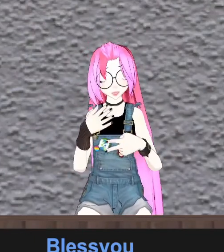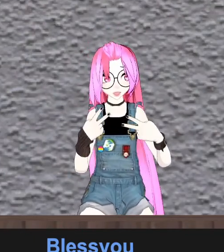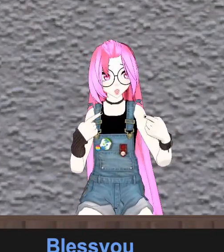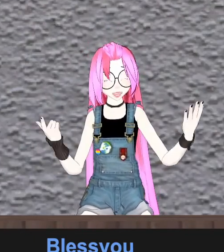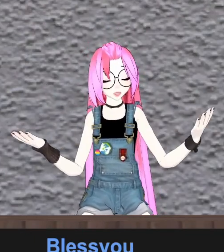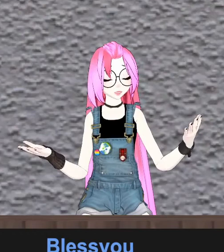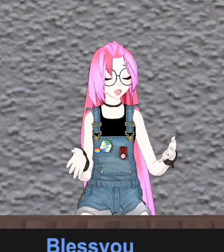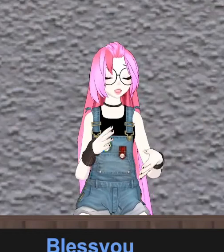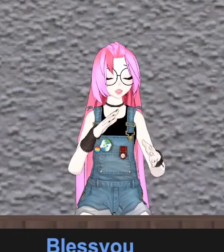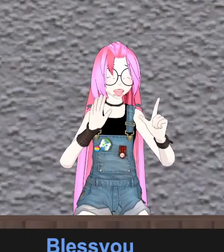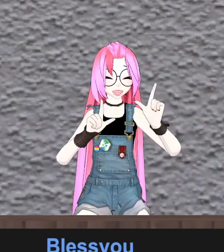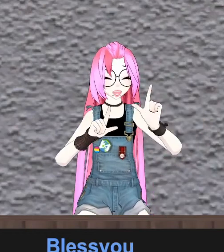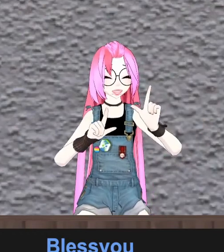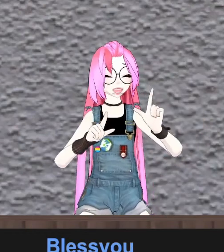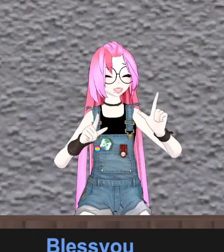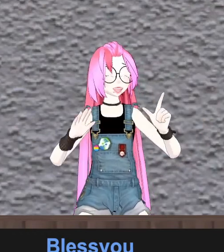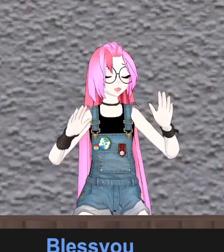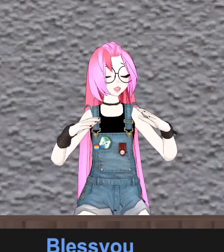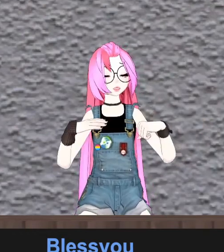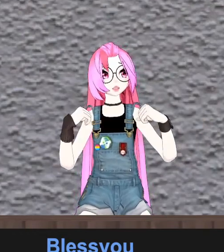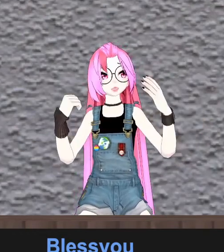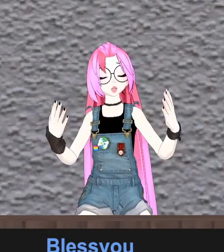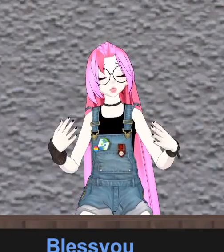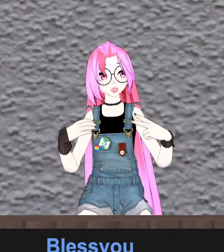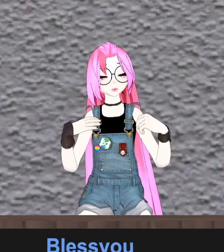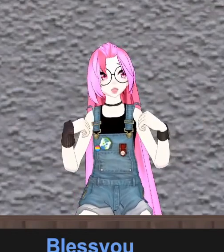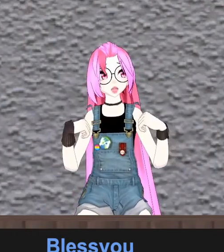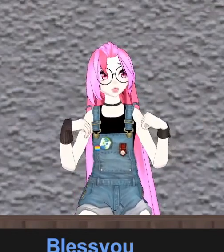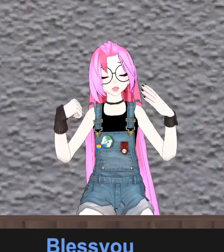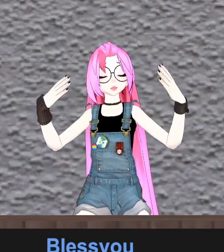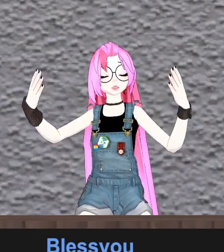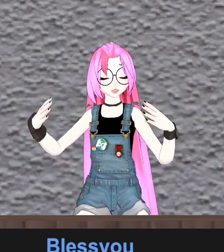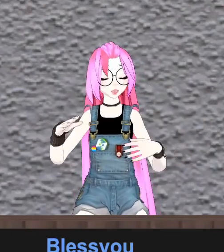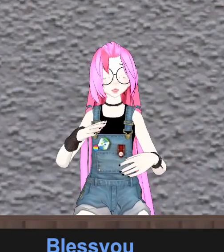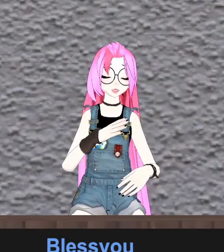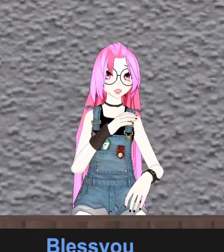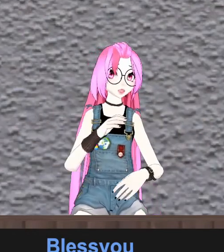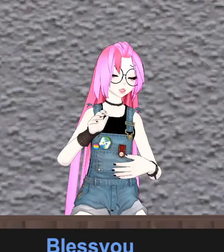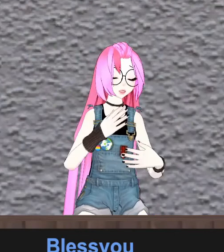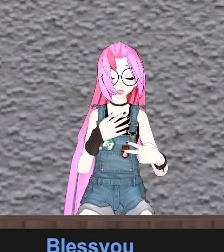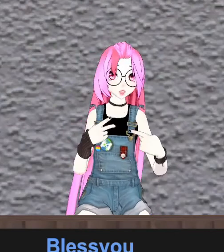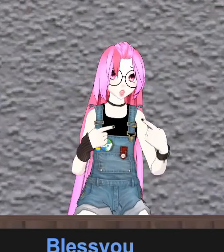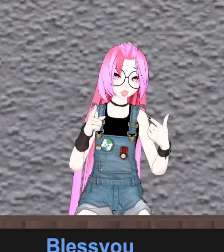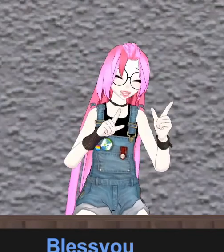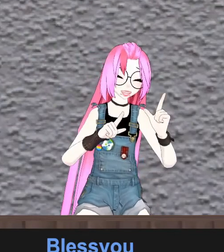and that's their name sign. It doesn't have to be with their letter. They could just be so such a big personality that they don't even need a letter.